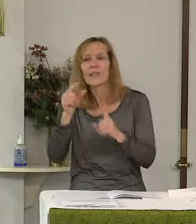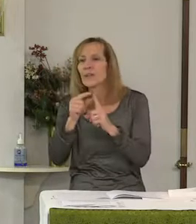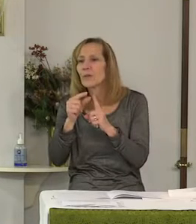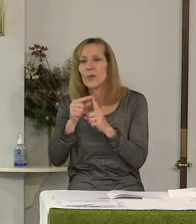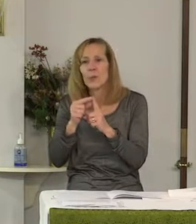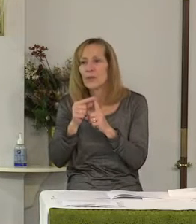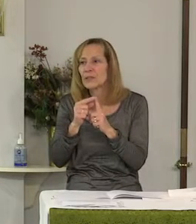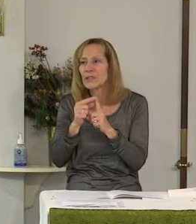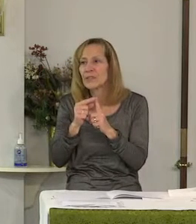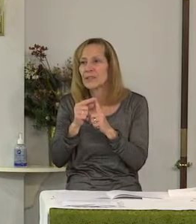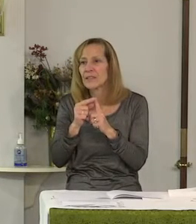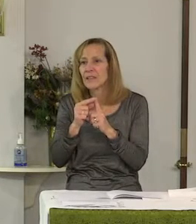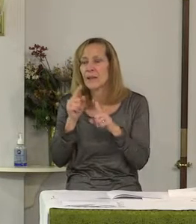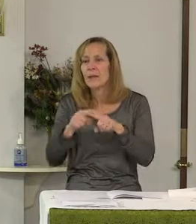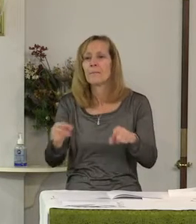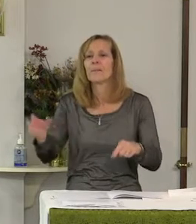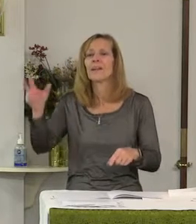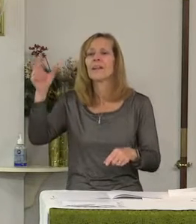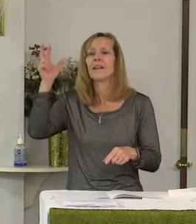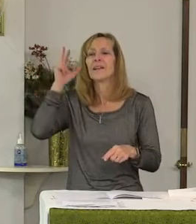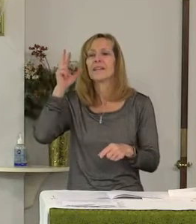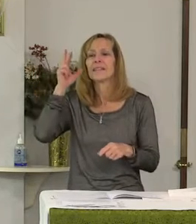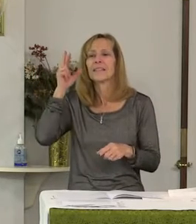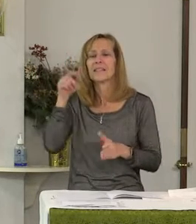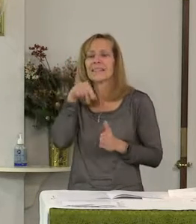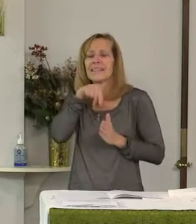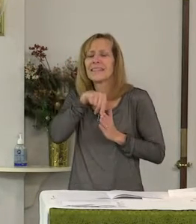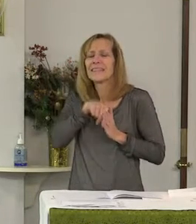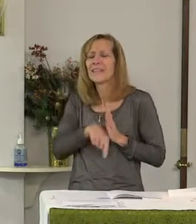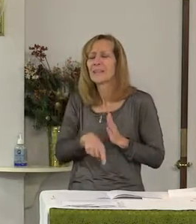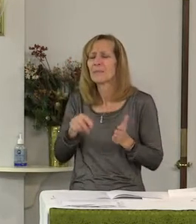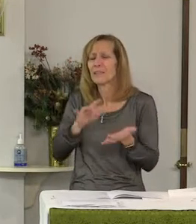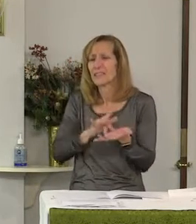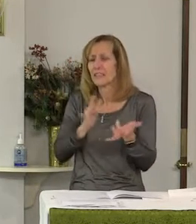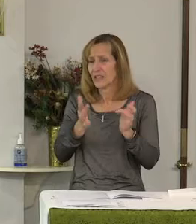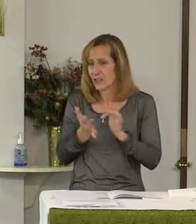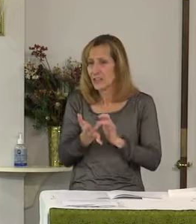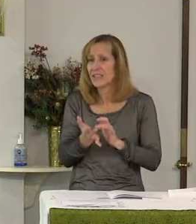words, but listen deeply to Jesus.